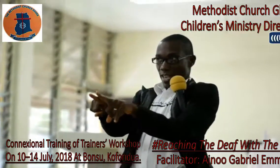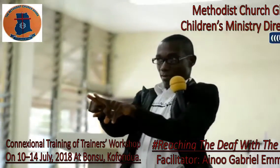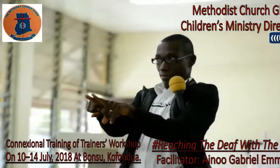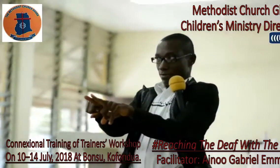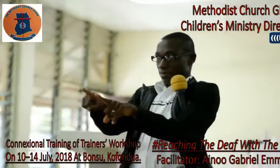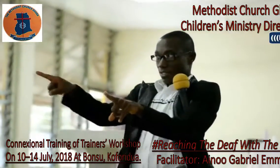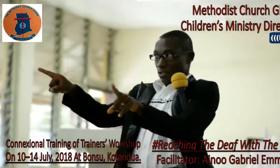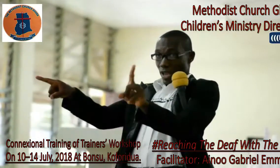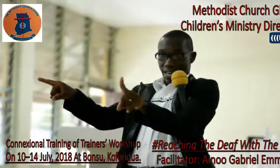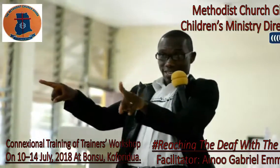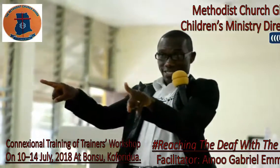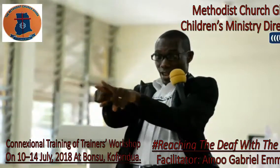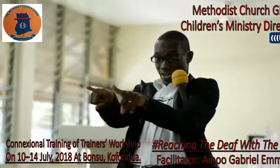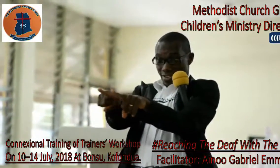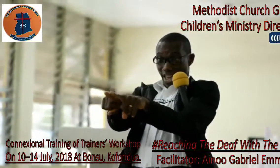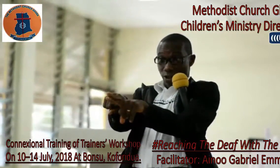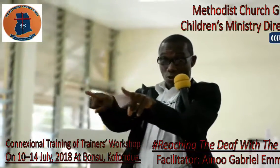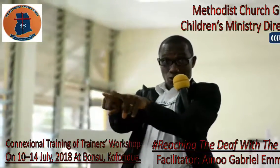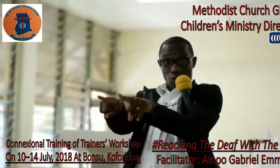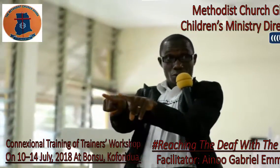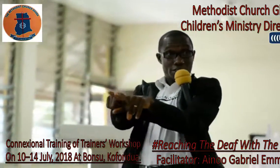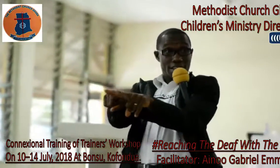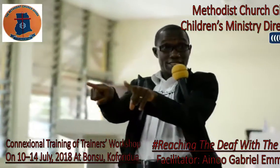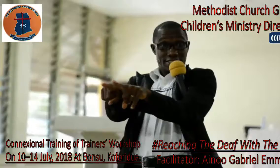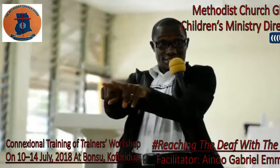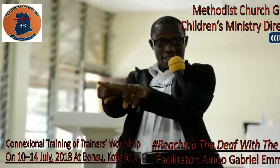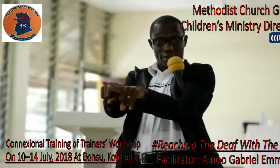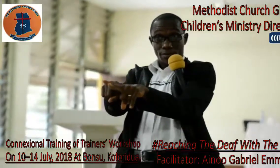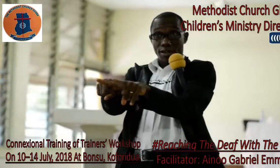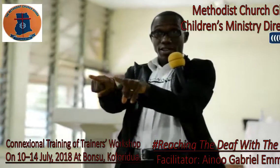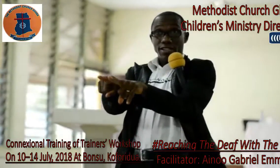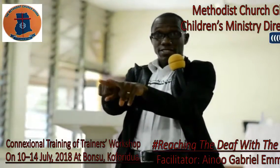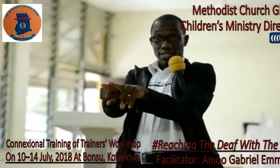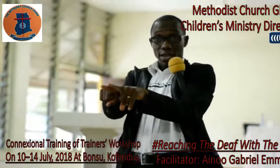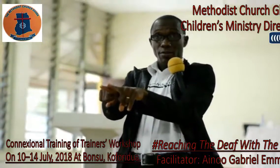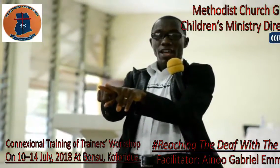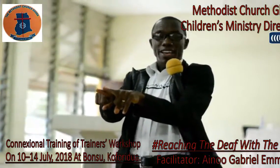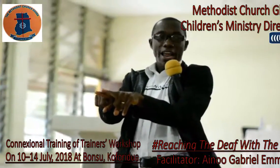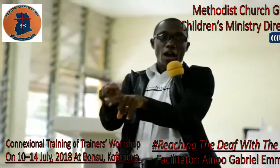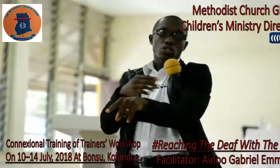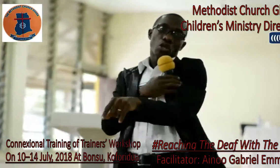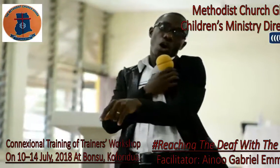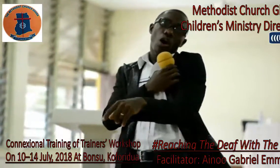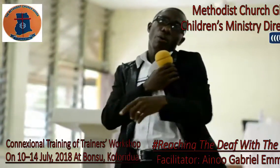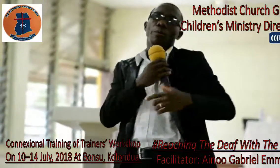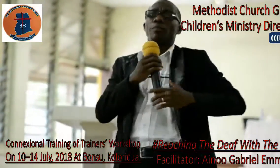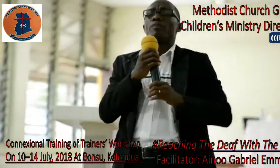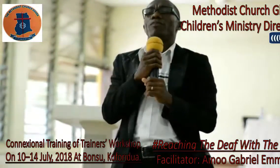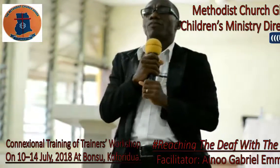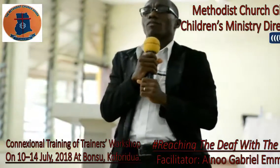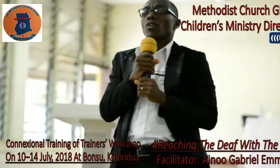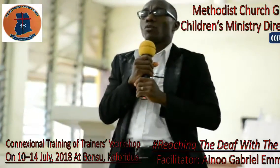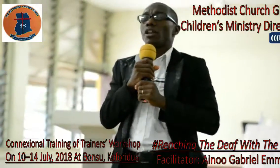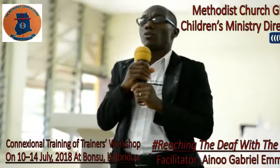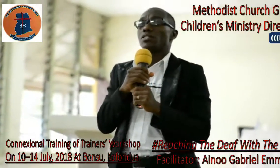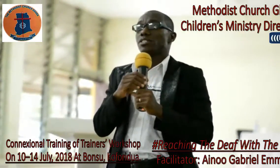same. This one means that they are equal, so we say same. Now, so when you want to